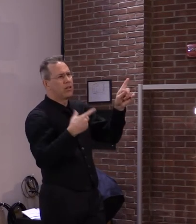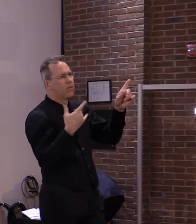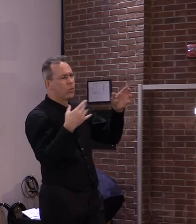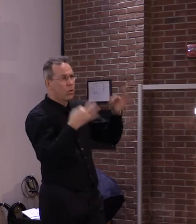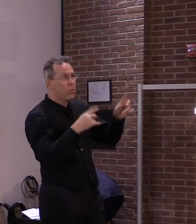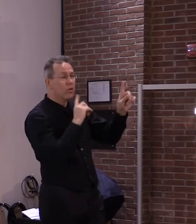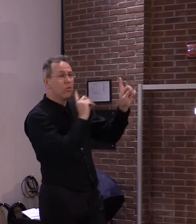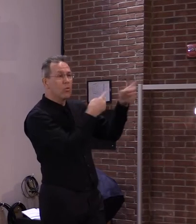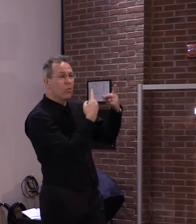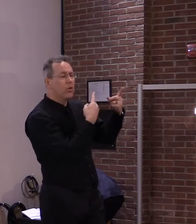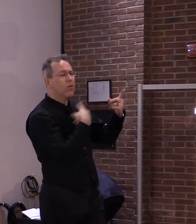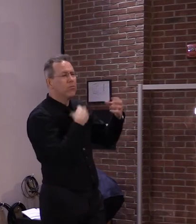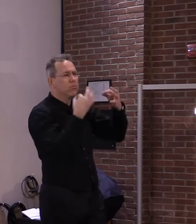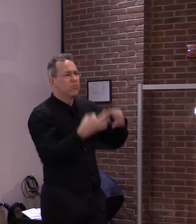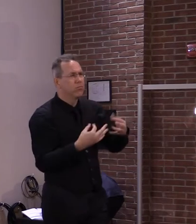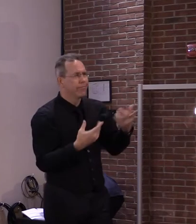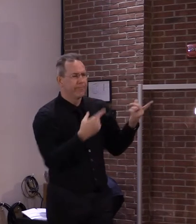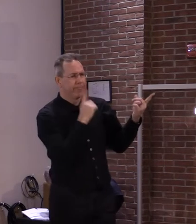greg the bennington